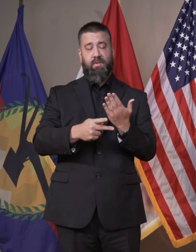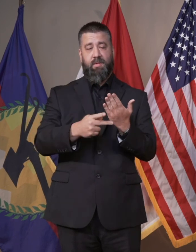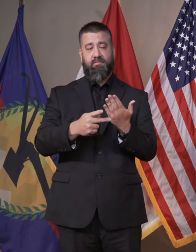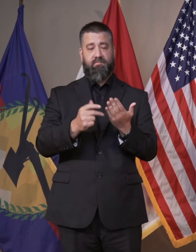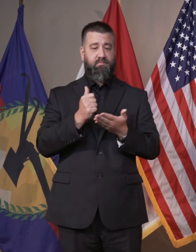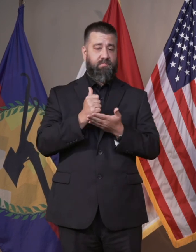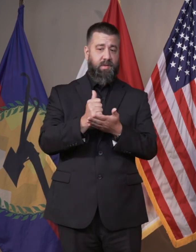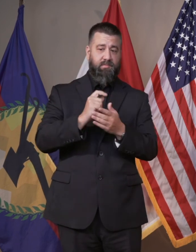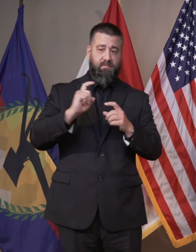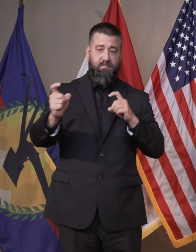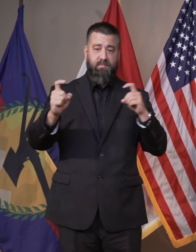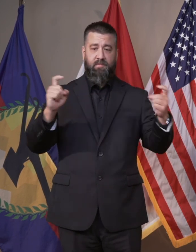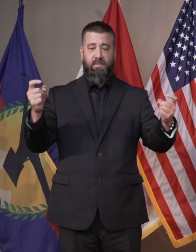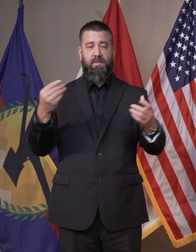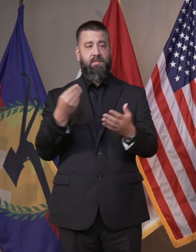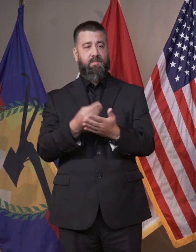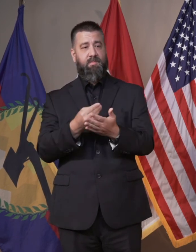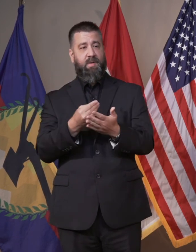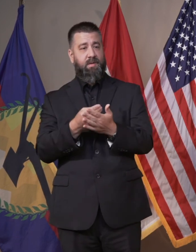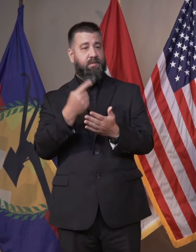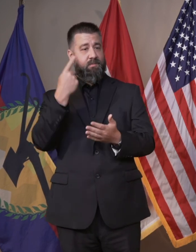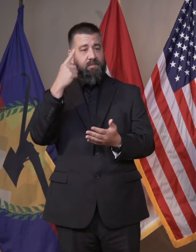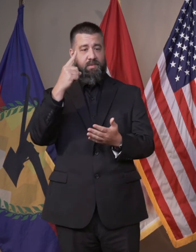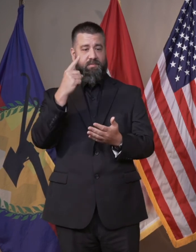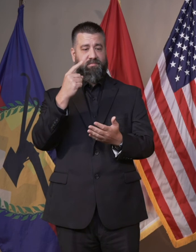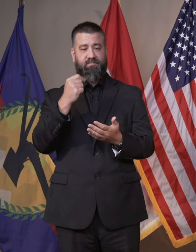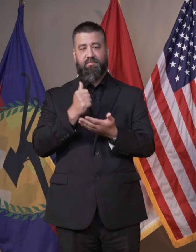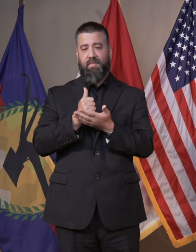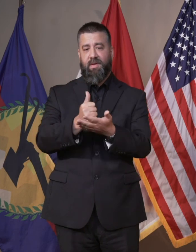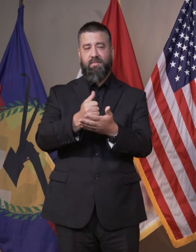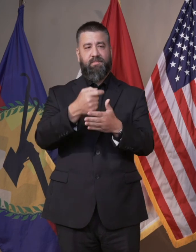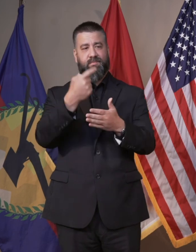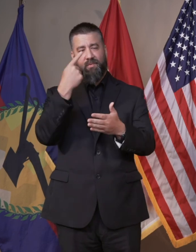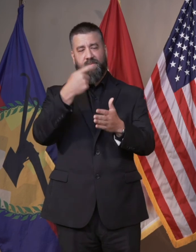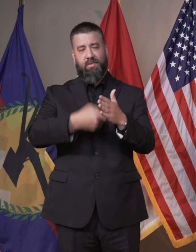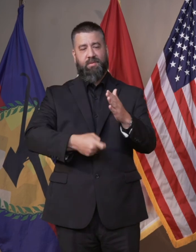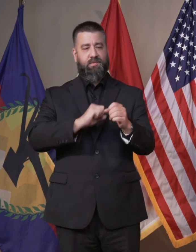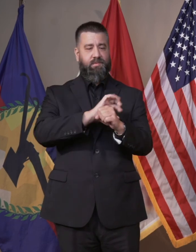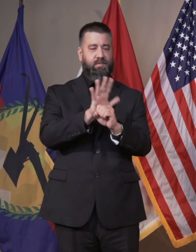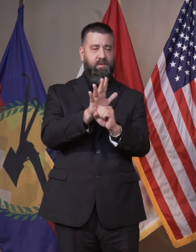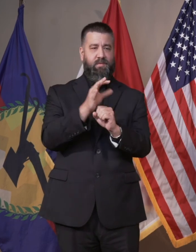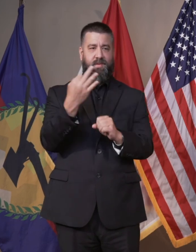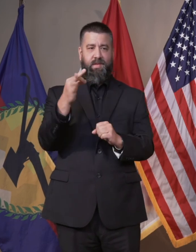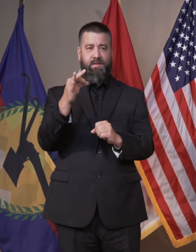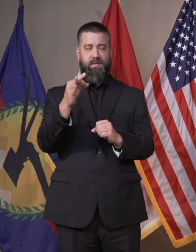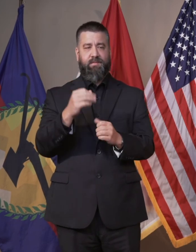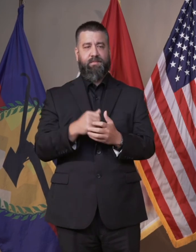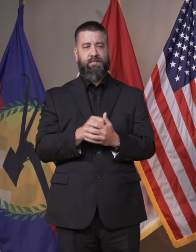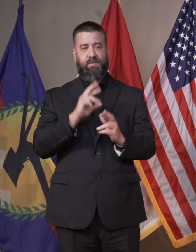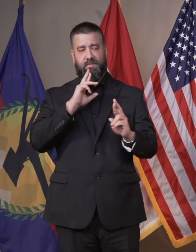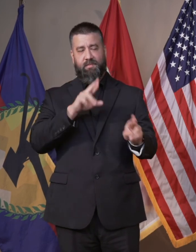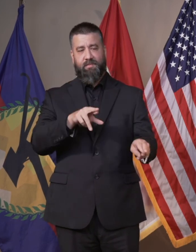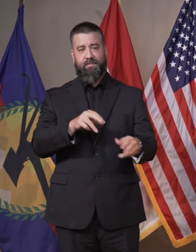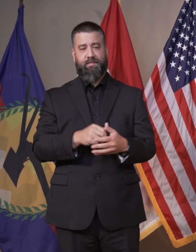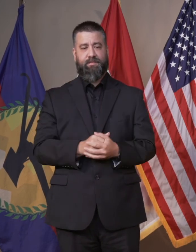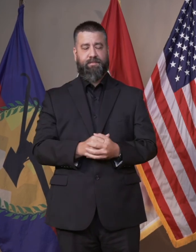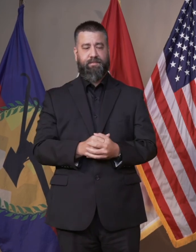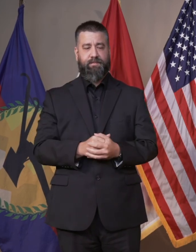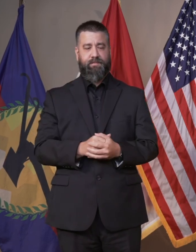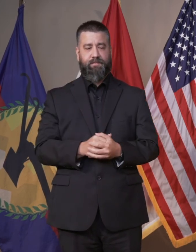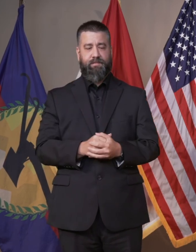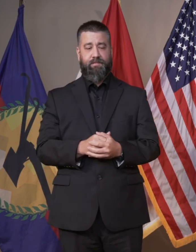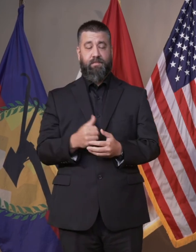other costs, either incurred or anticipated during the response to this crisis. Additionally,